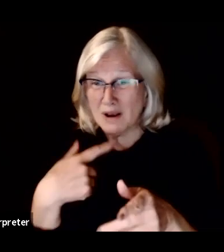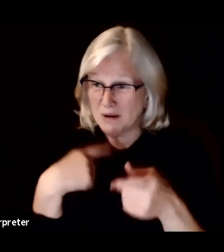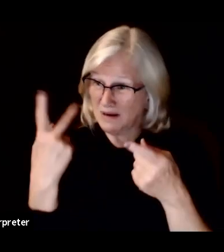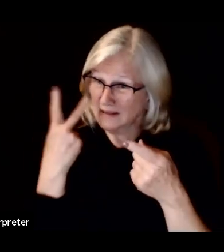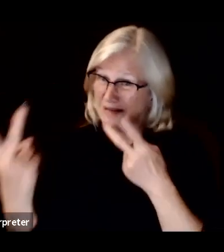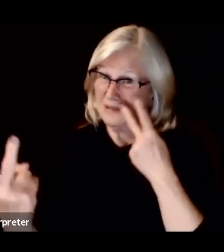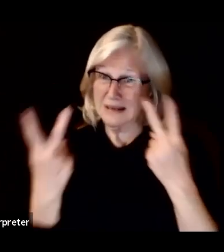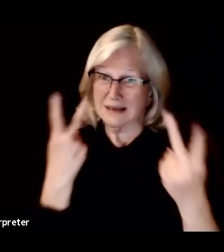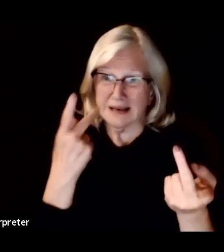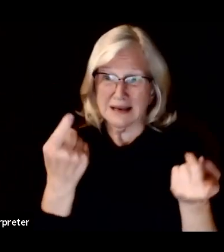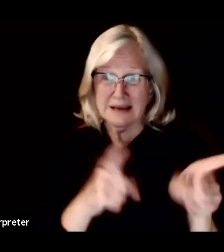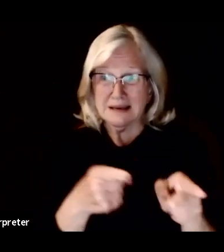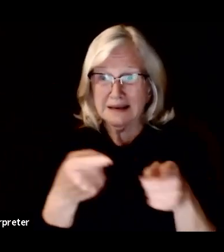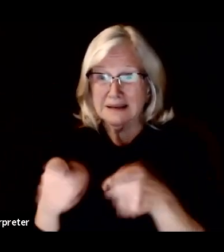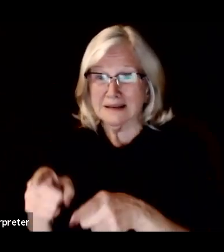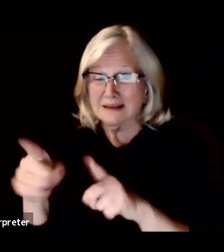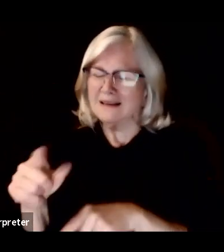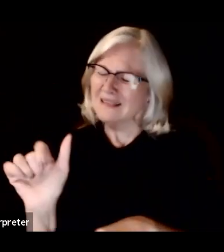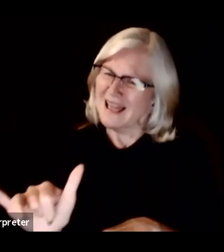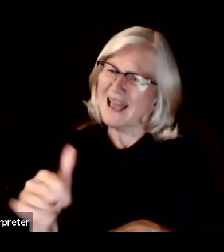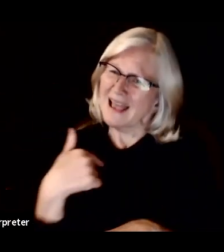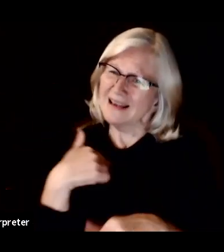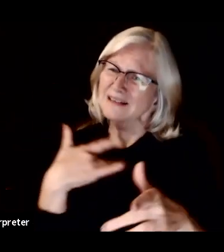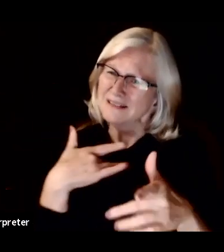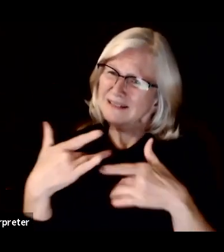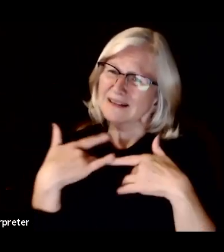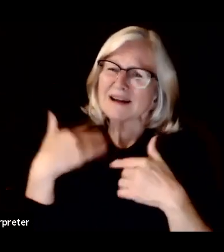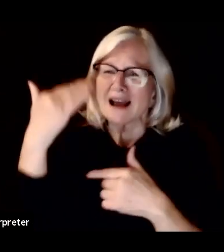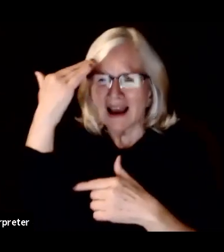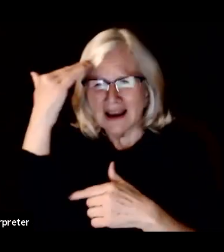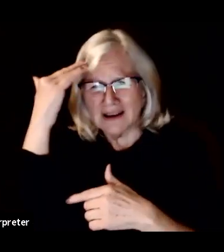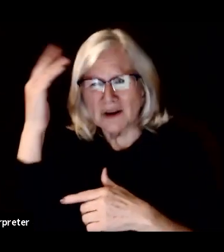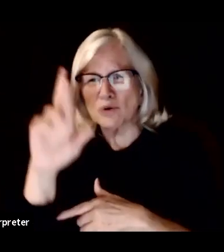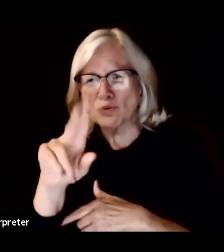mom, and she has hats, so I'm going to let her comment as well.